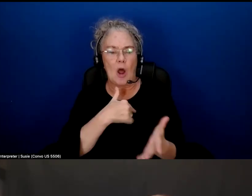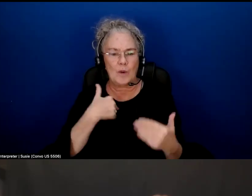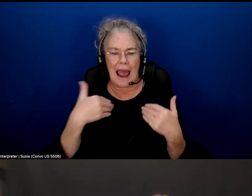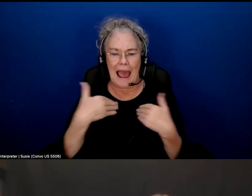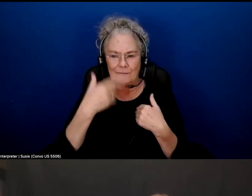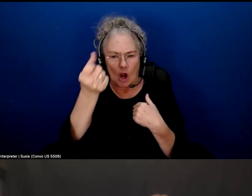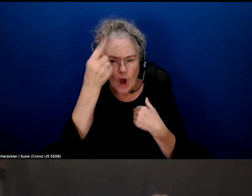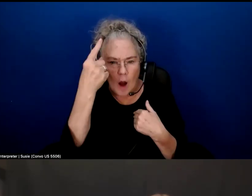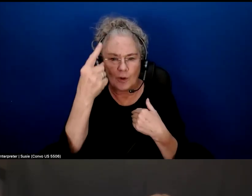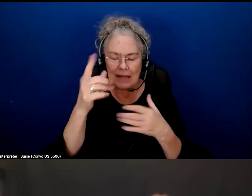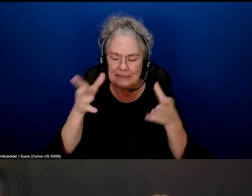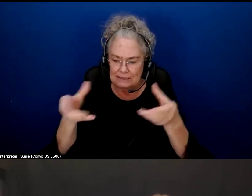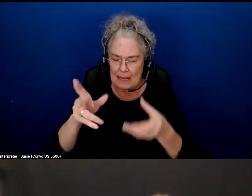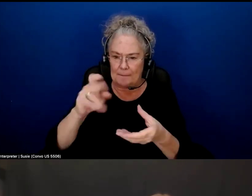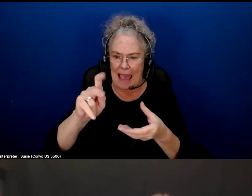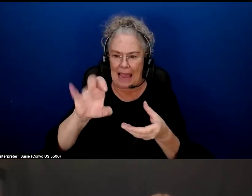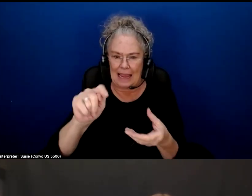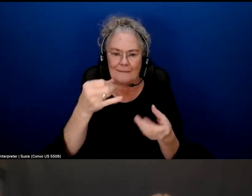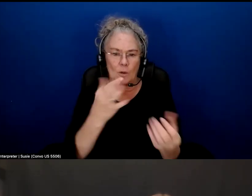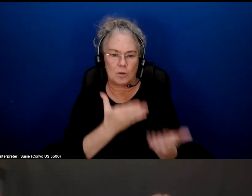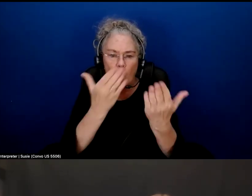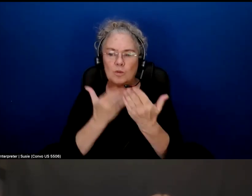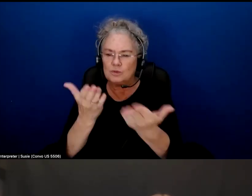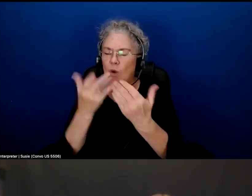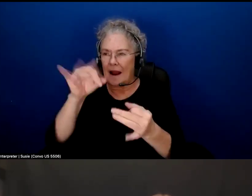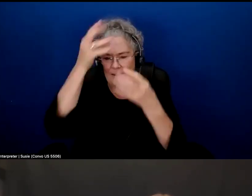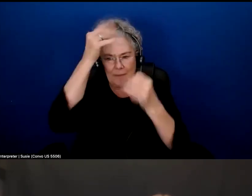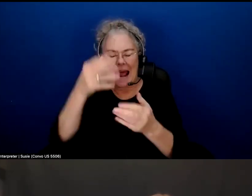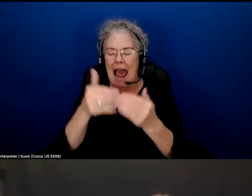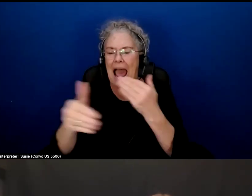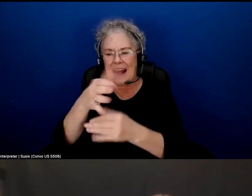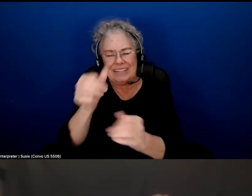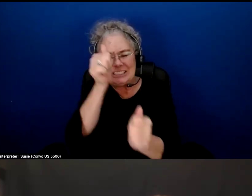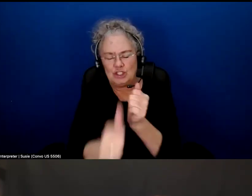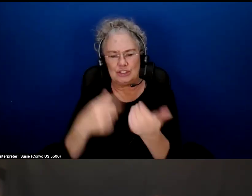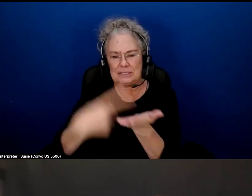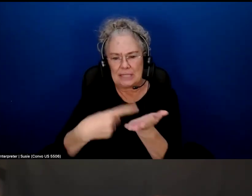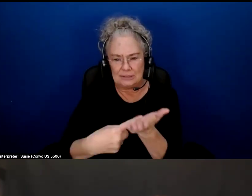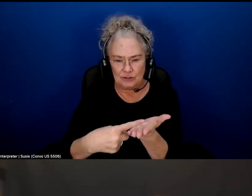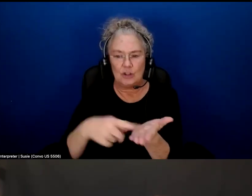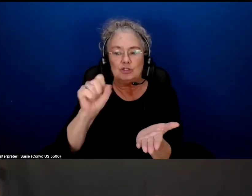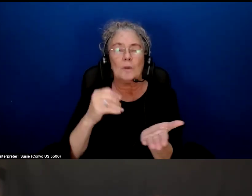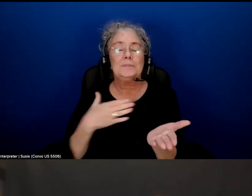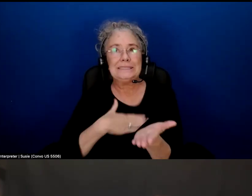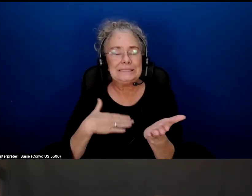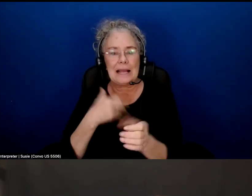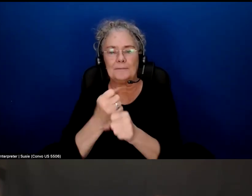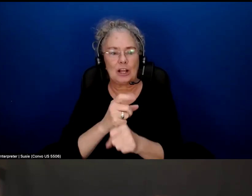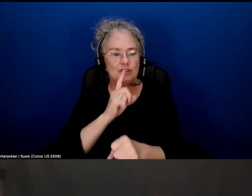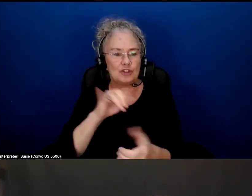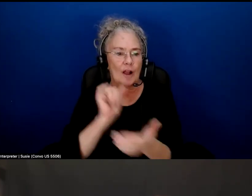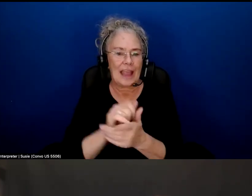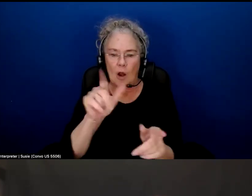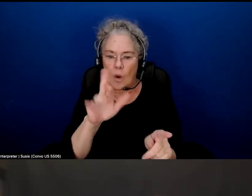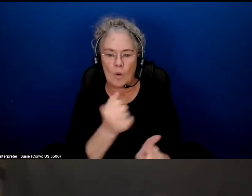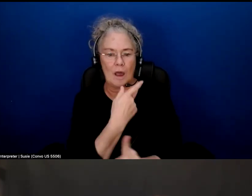comprehensive packet of proposals or information ahead of each discussion. So please make sure that Laura and I get